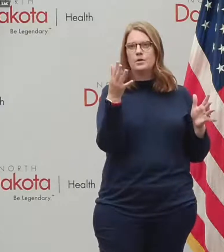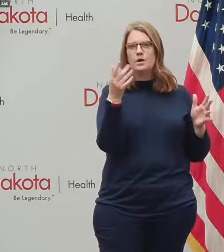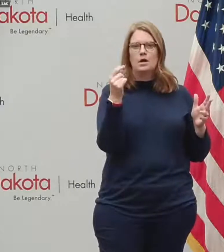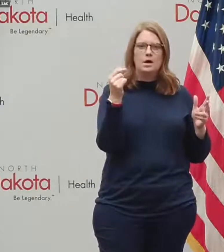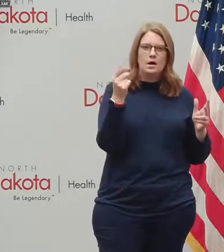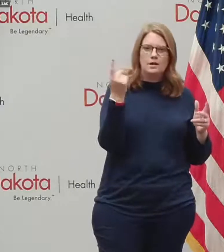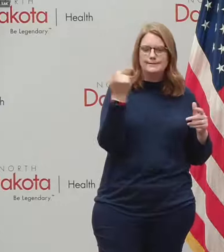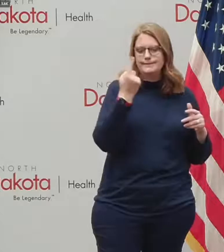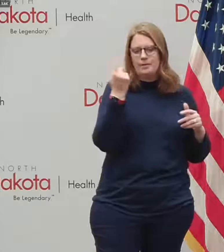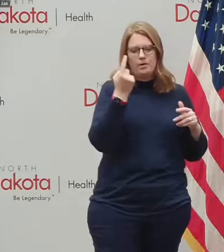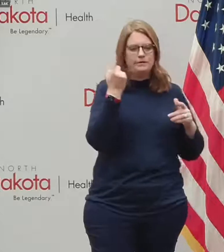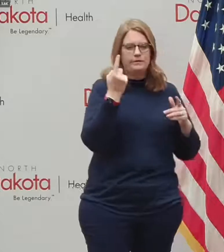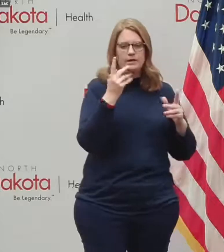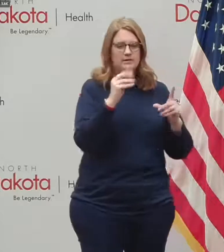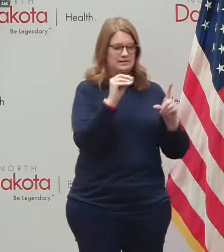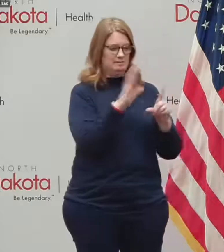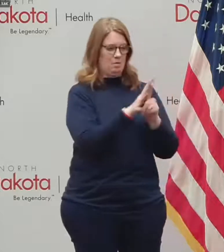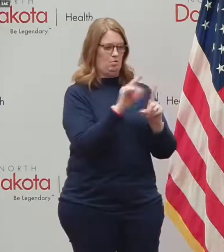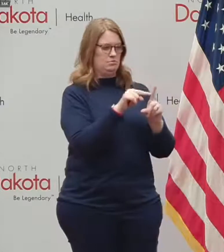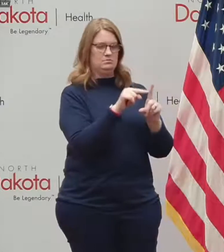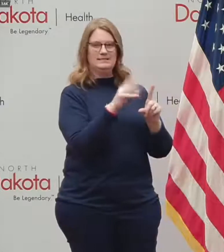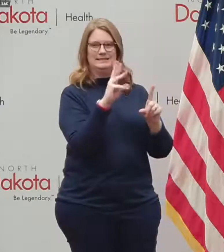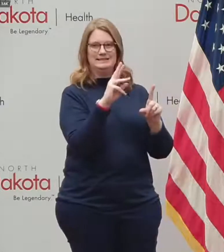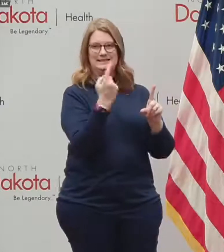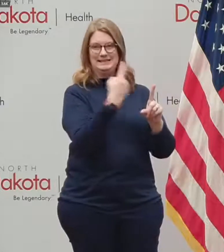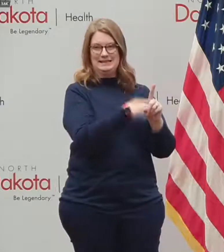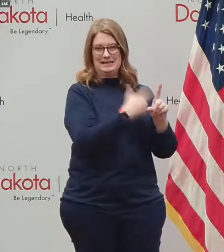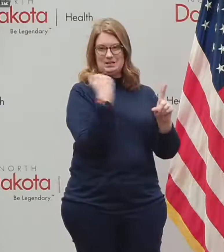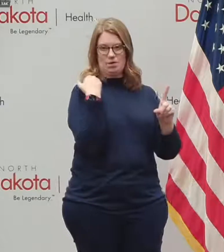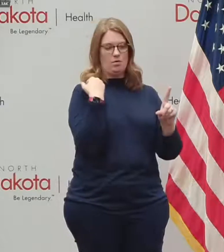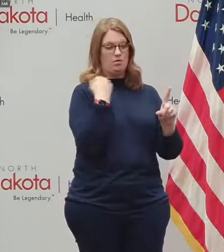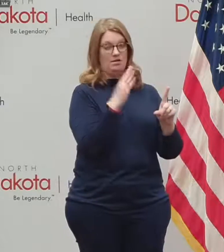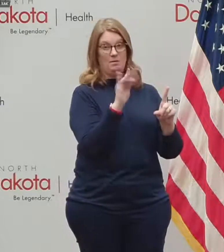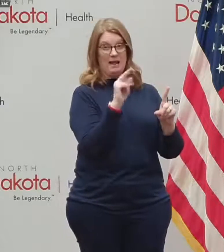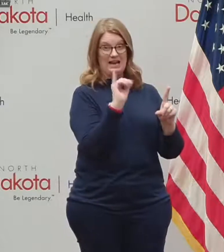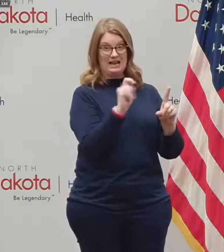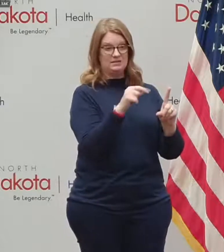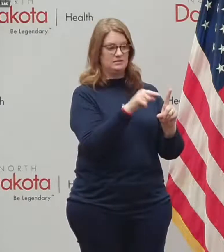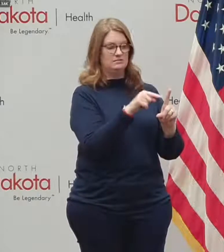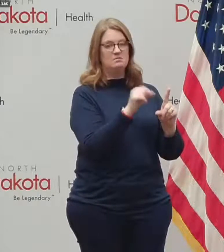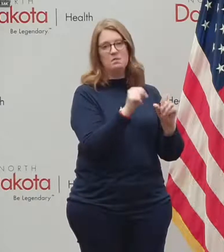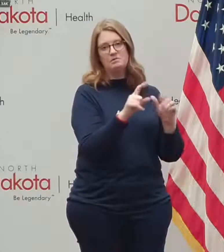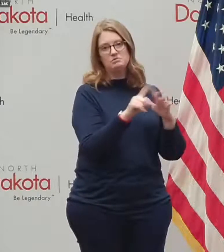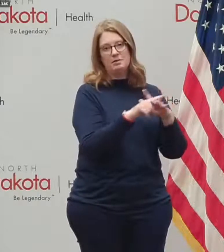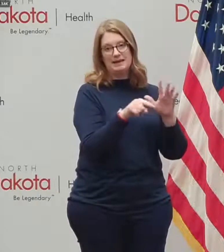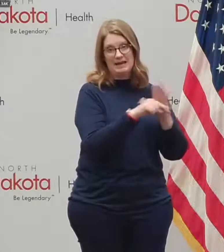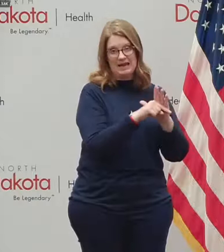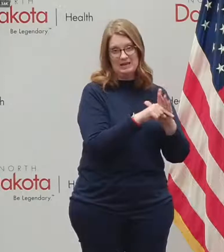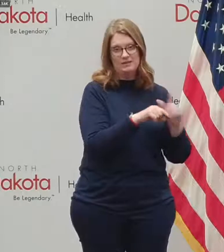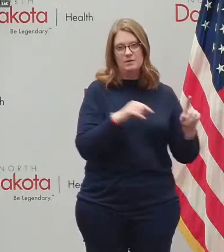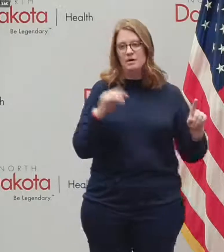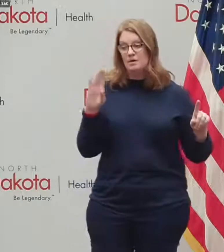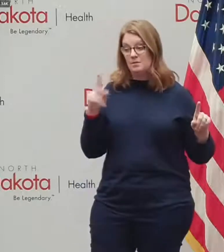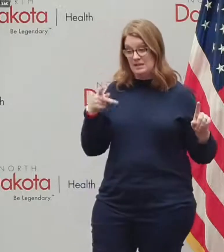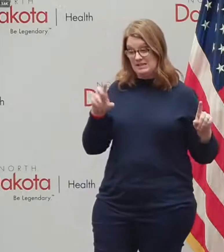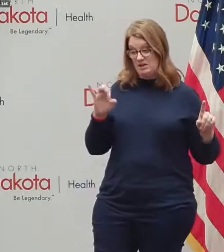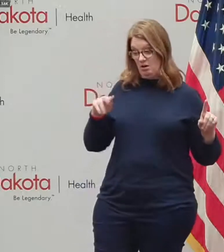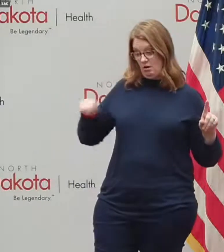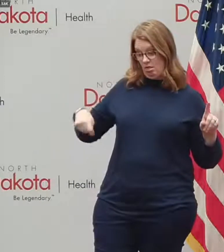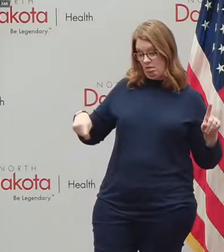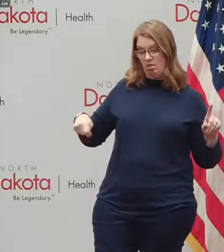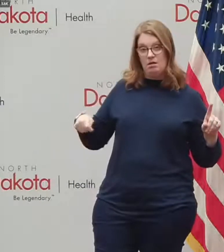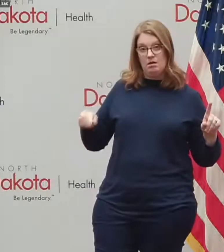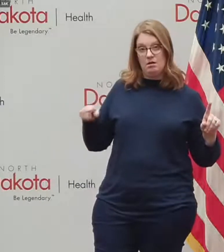been exposed 16 days ago a Binax Now test, they might come up negative, and if you give them a PCR test, they might come up